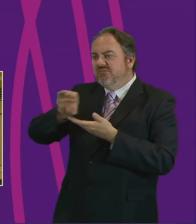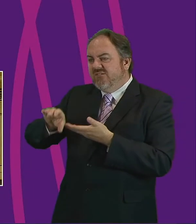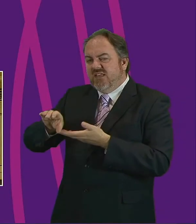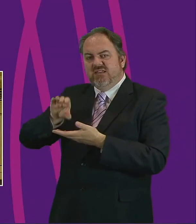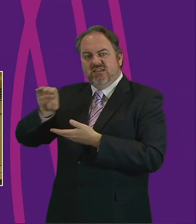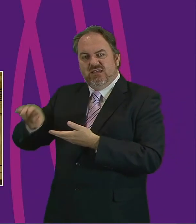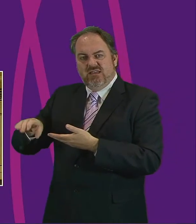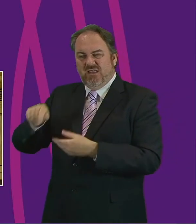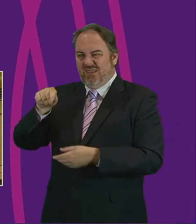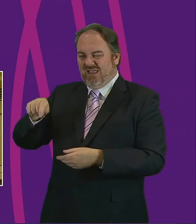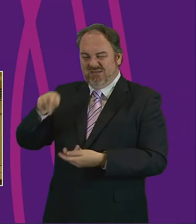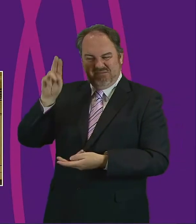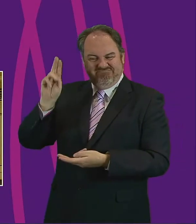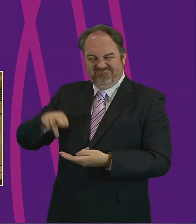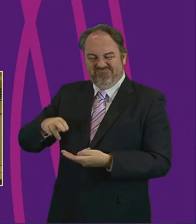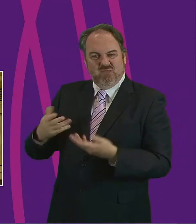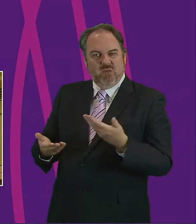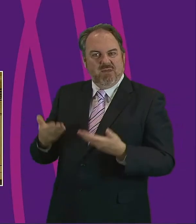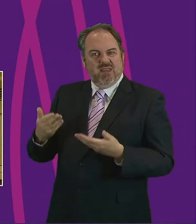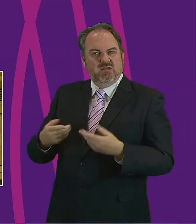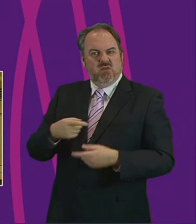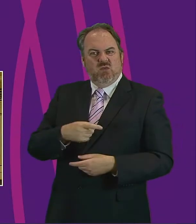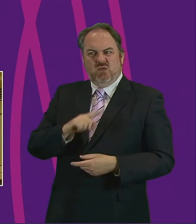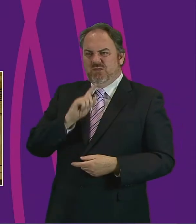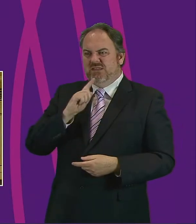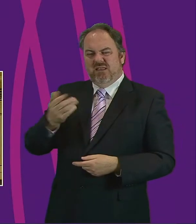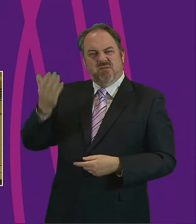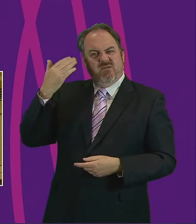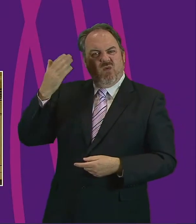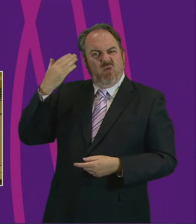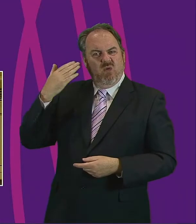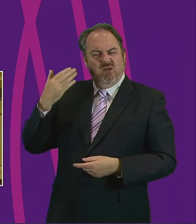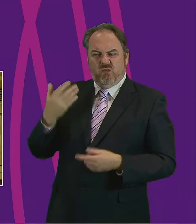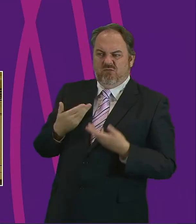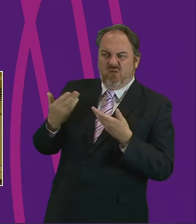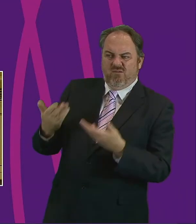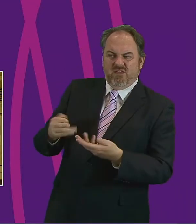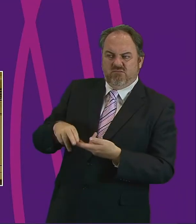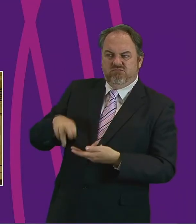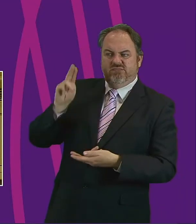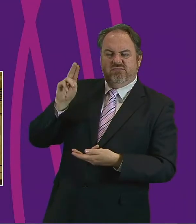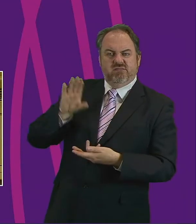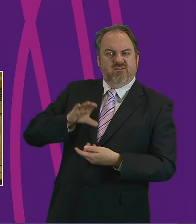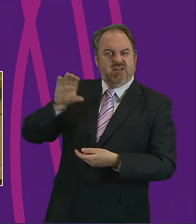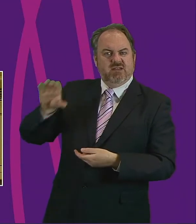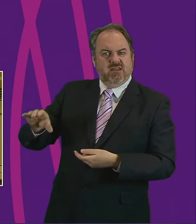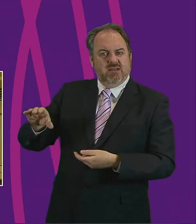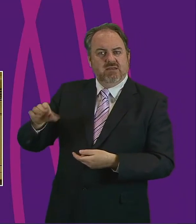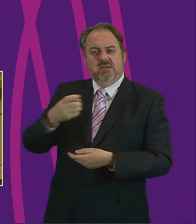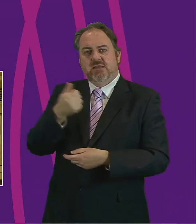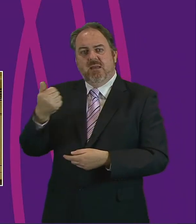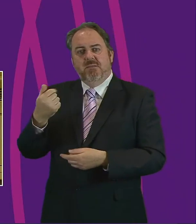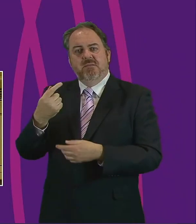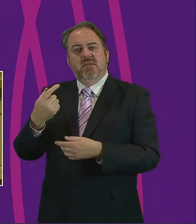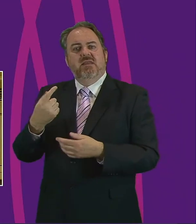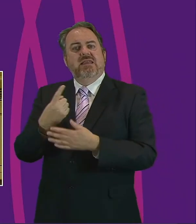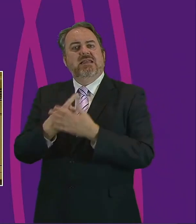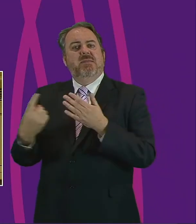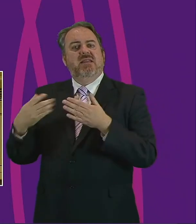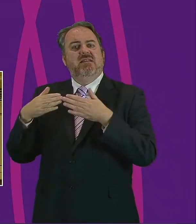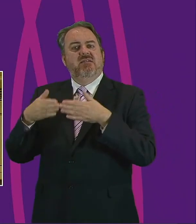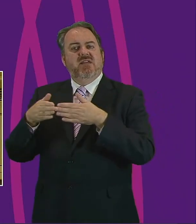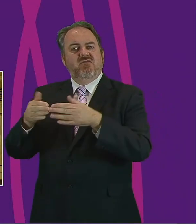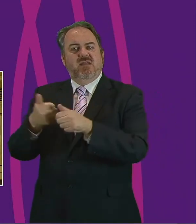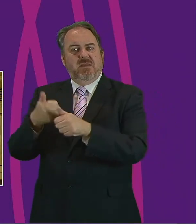that has been considerably less than the amount suggested by the Economy Secretary's funding announcement. And some independent firms, like Pentland Ferries,